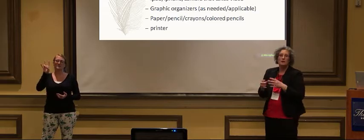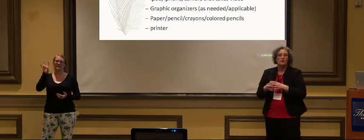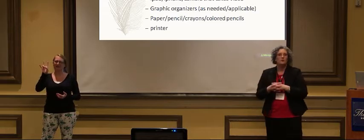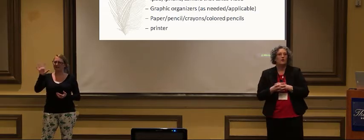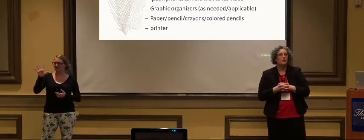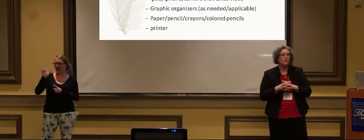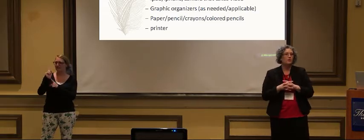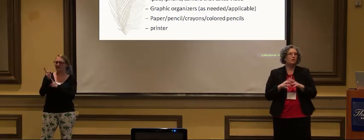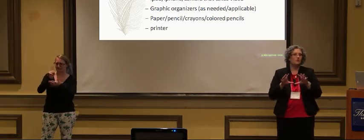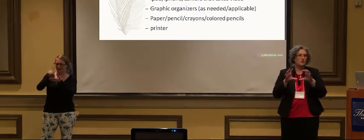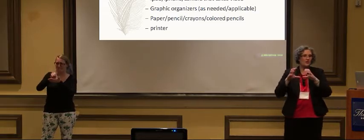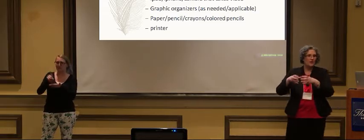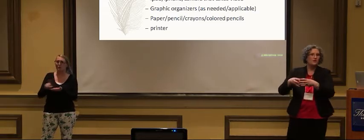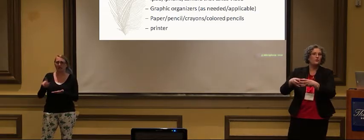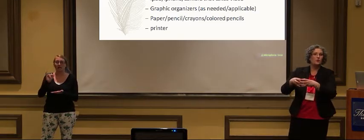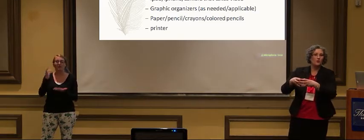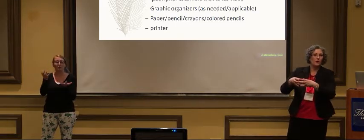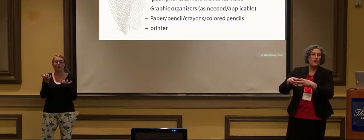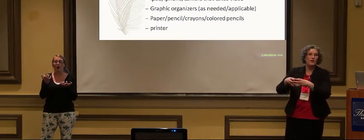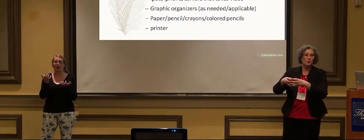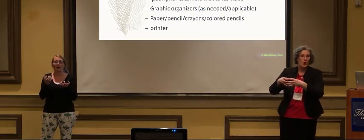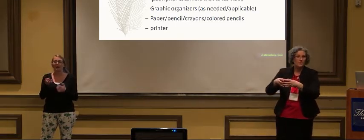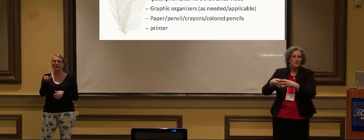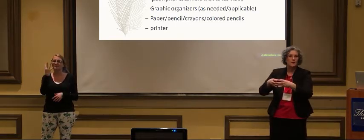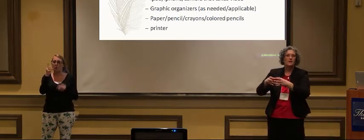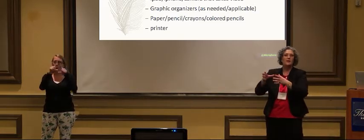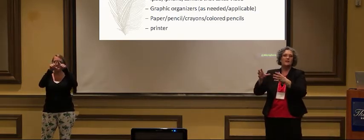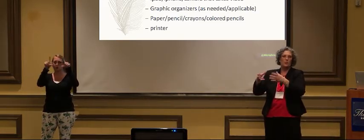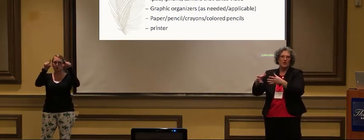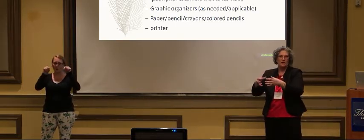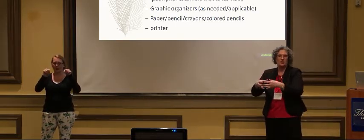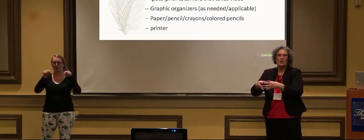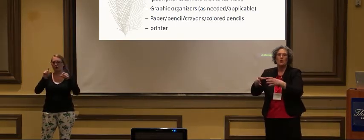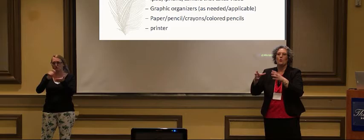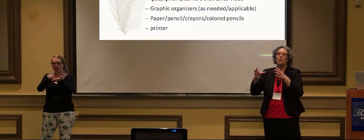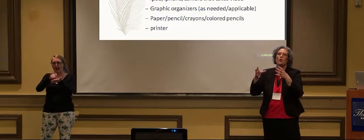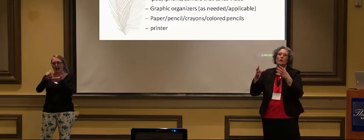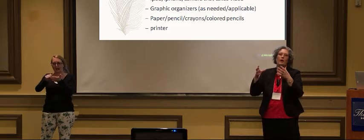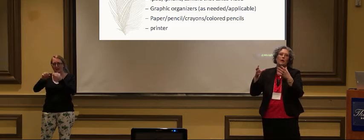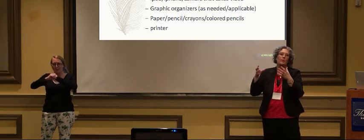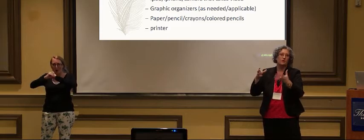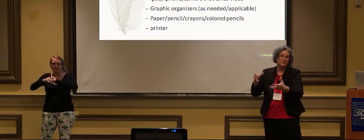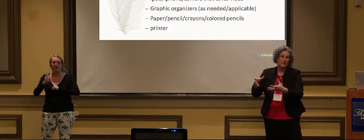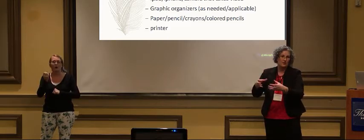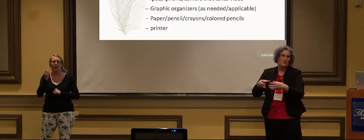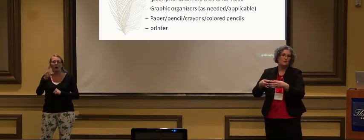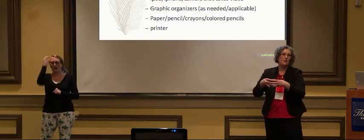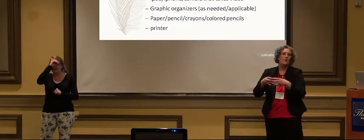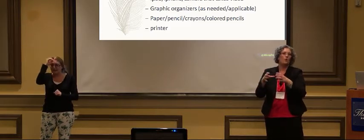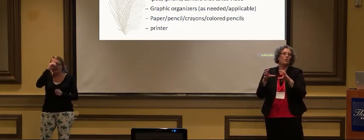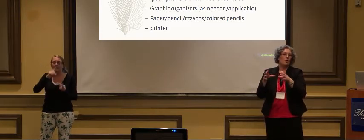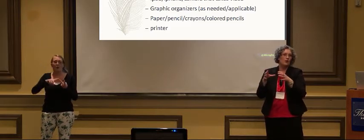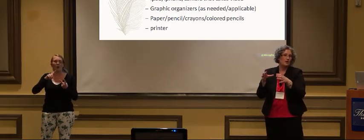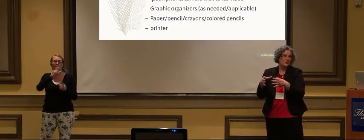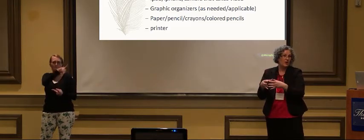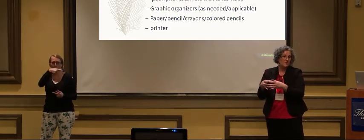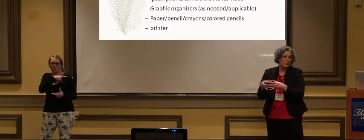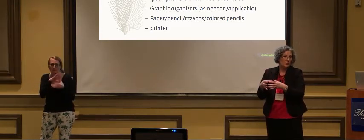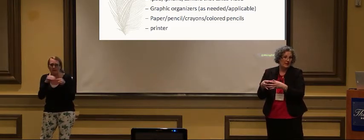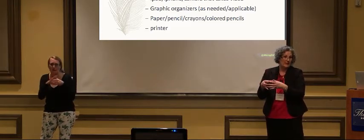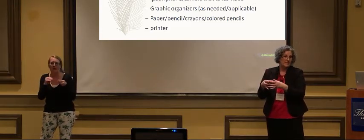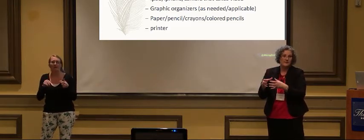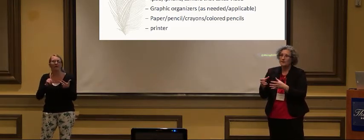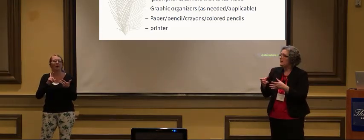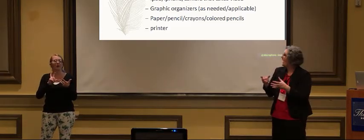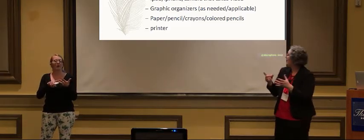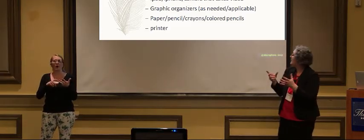week for if you want to do just kind of Foursquare writing prompt, that's opinion, or personal narrative, or an